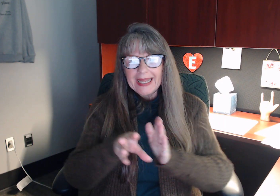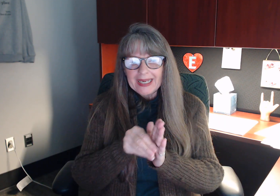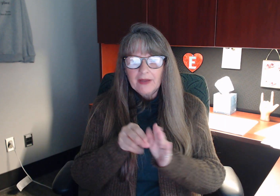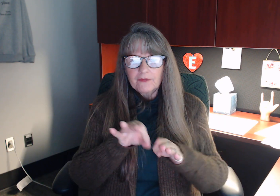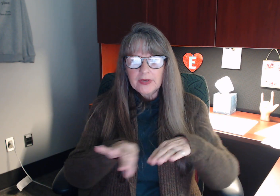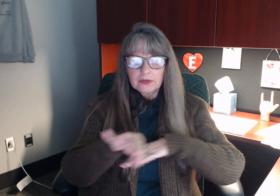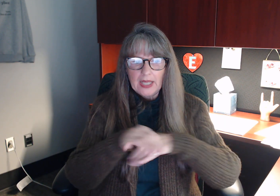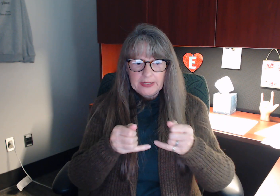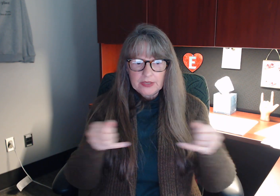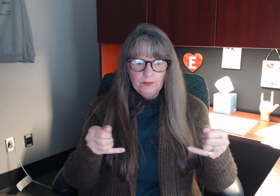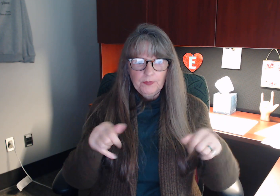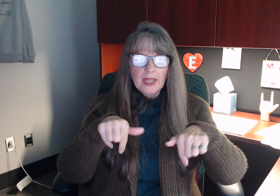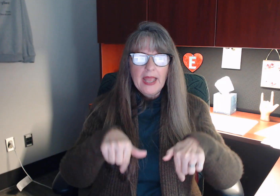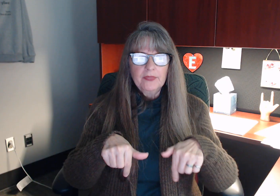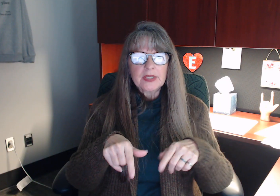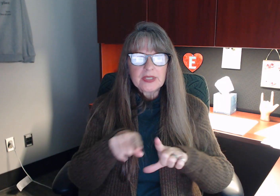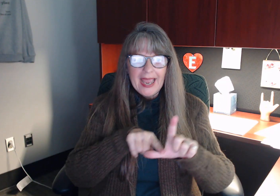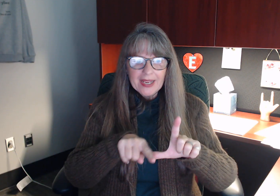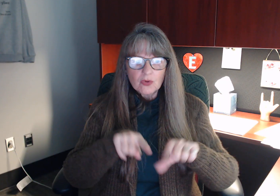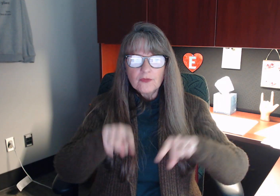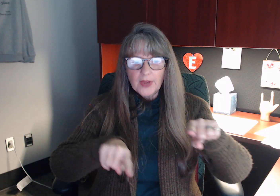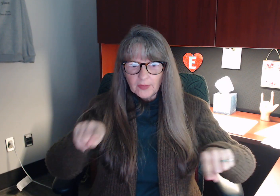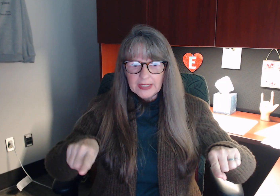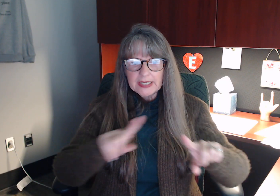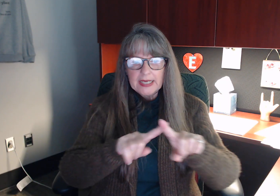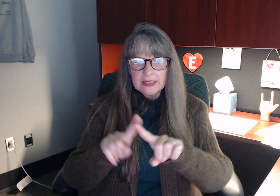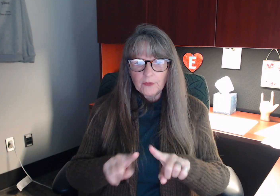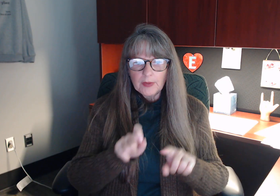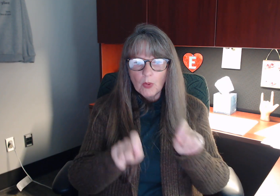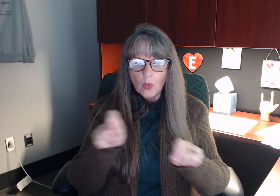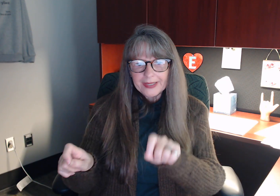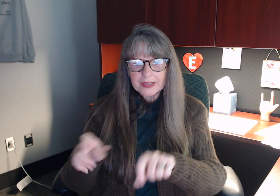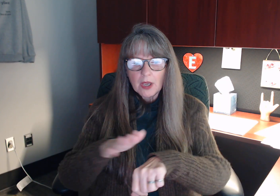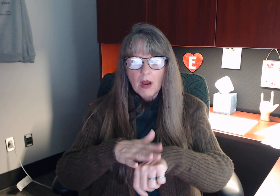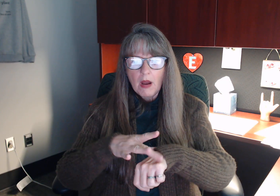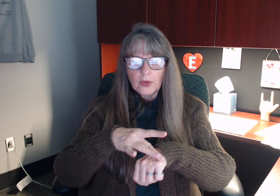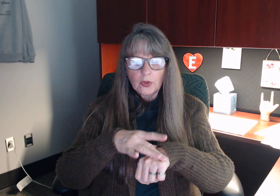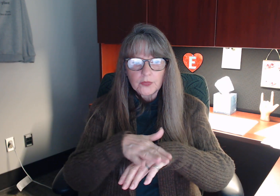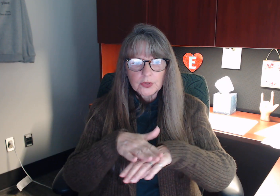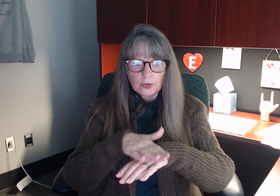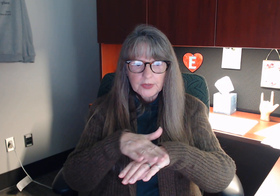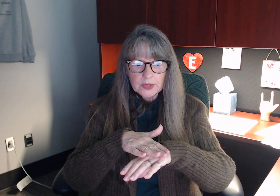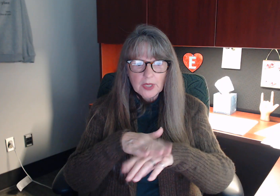magnetic field lines. And this angle varies at different points on the Earth's surface.